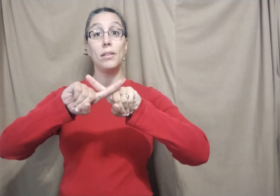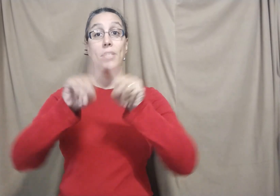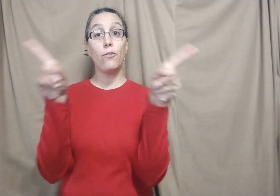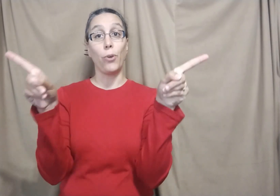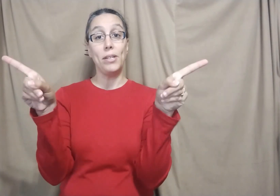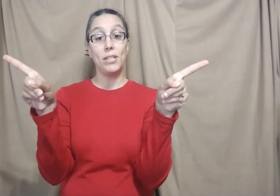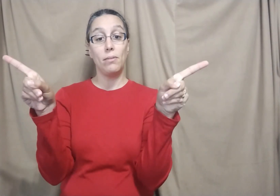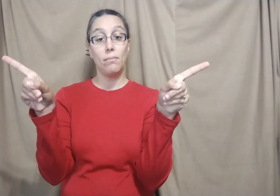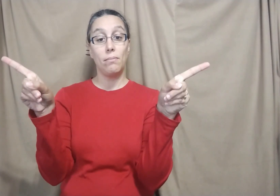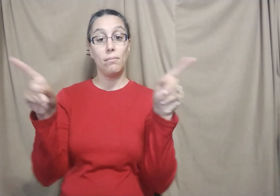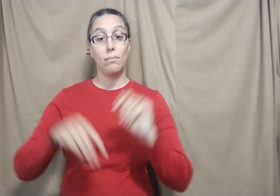different,